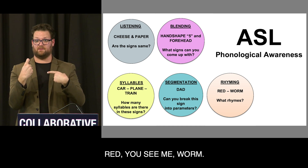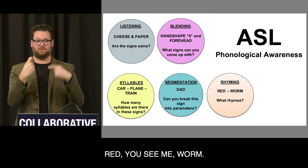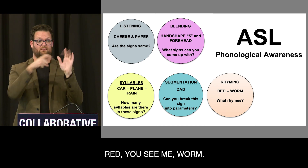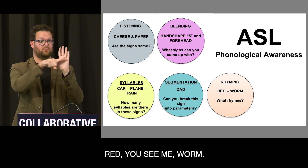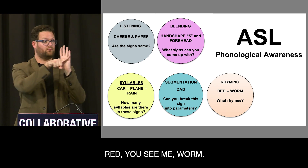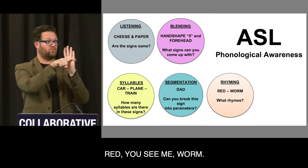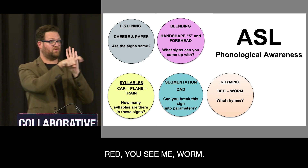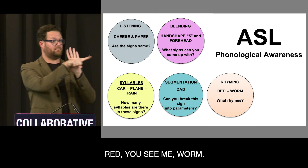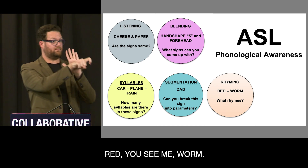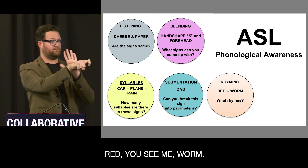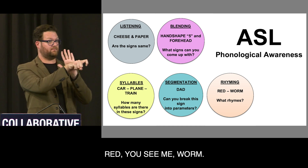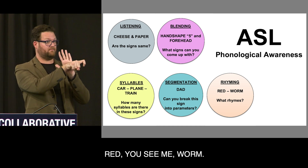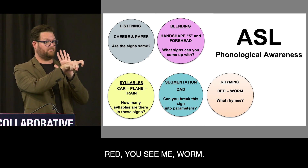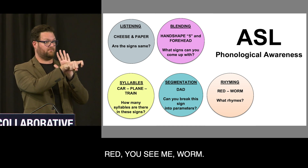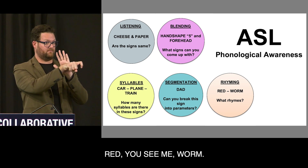Red, do you see me? Worm.